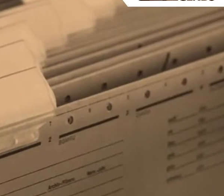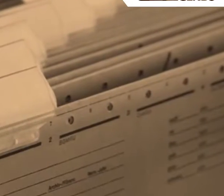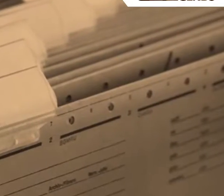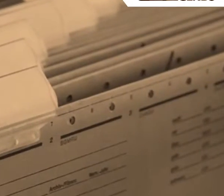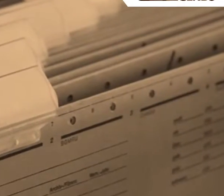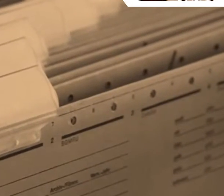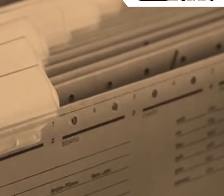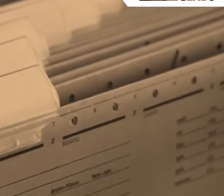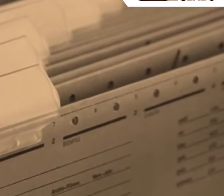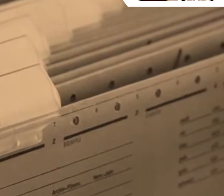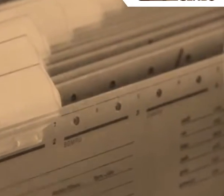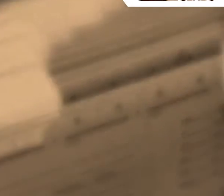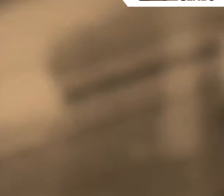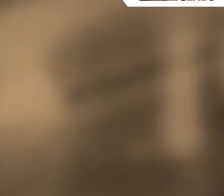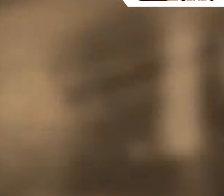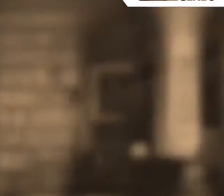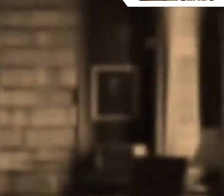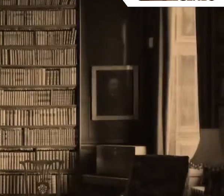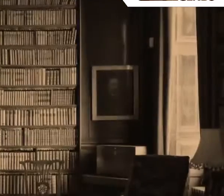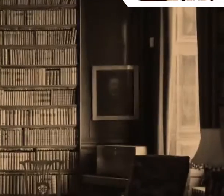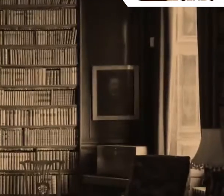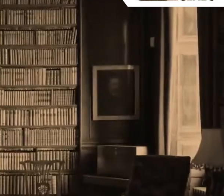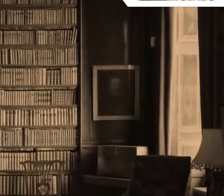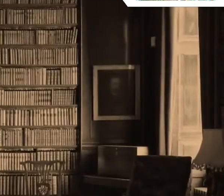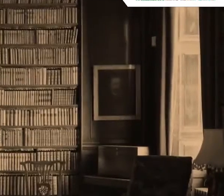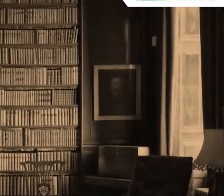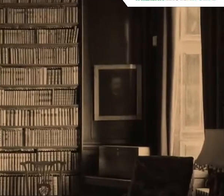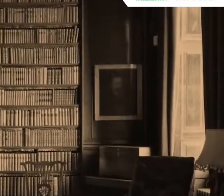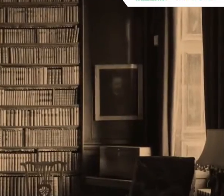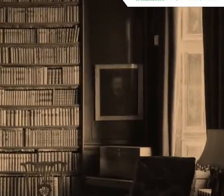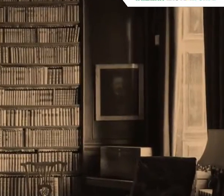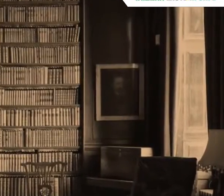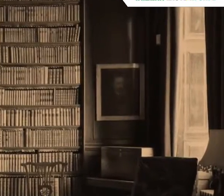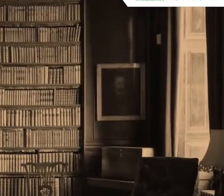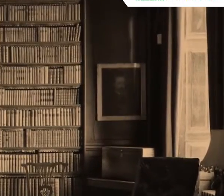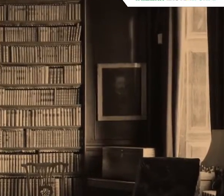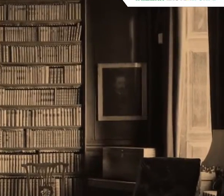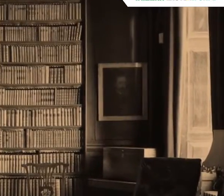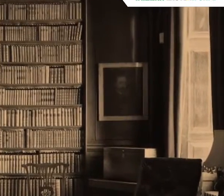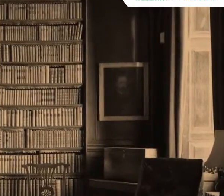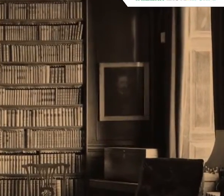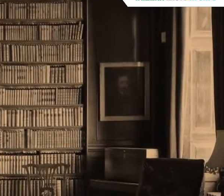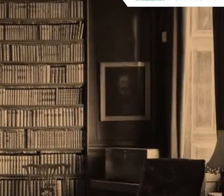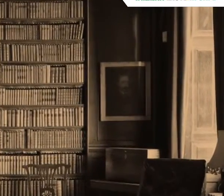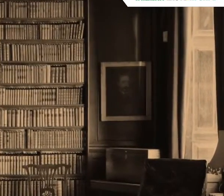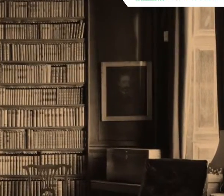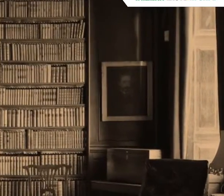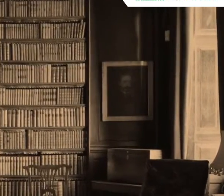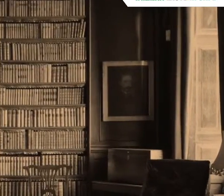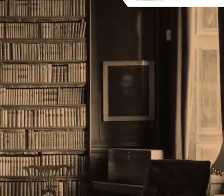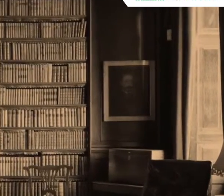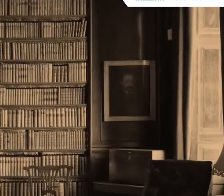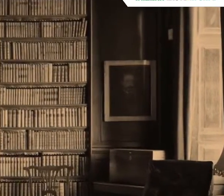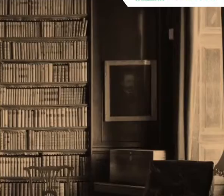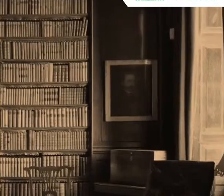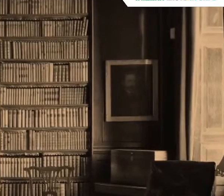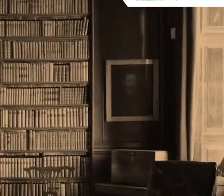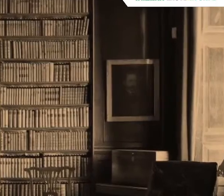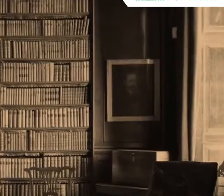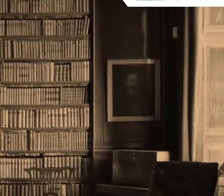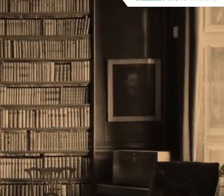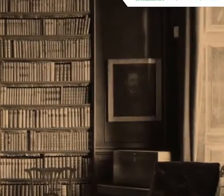some bookkeeping. They also encouraged her to read. As a result, their library became her